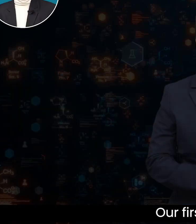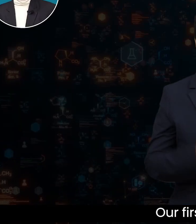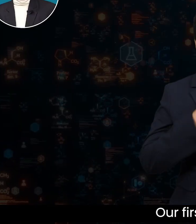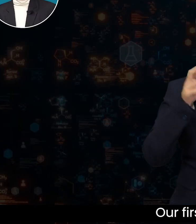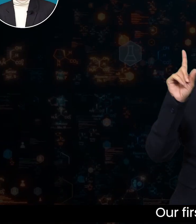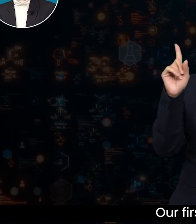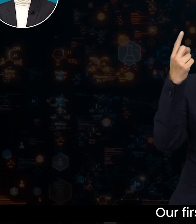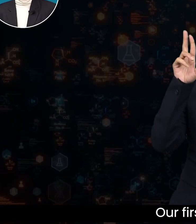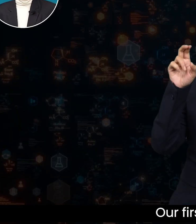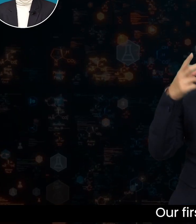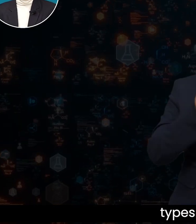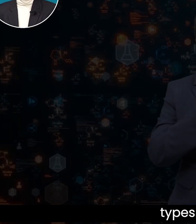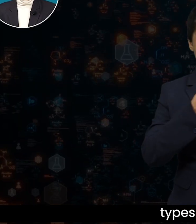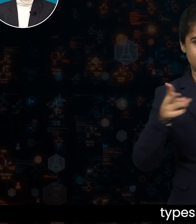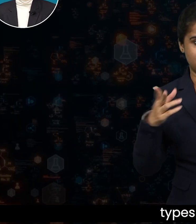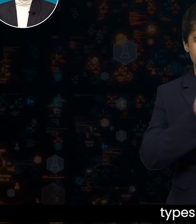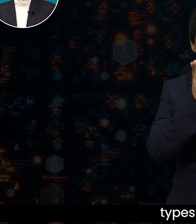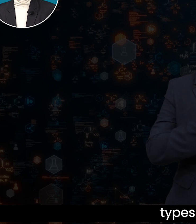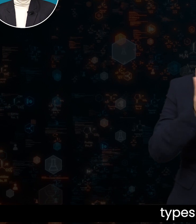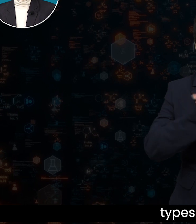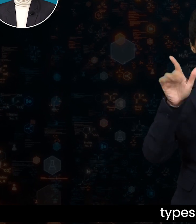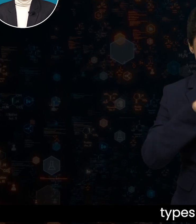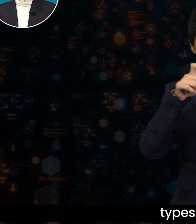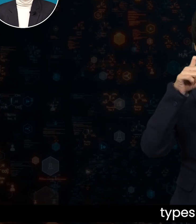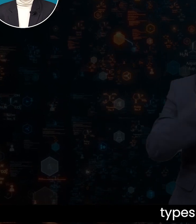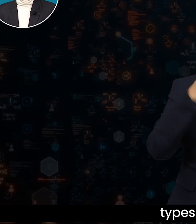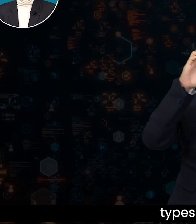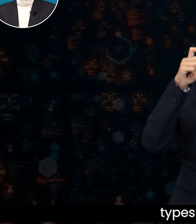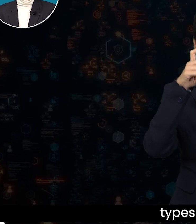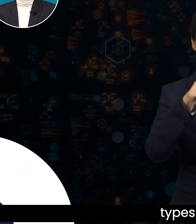Our first topic is different types of hydrocarbons.